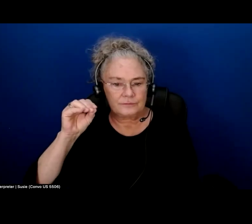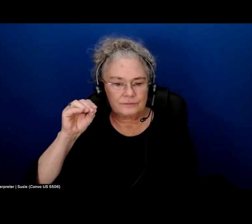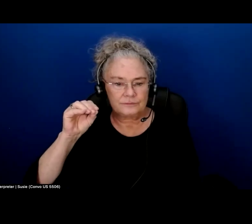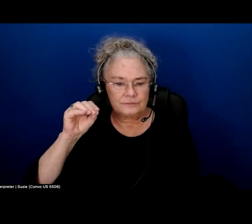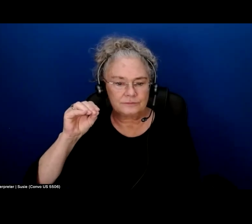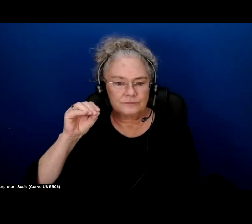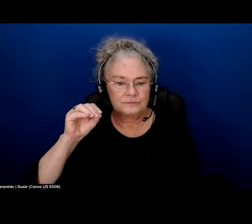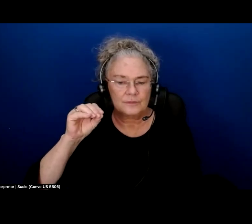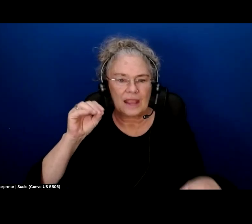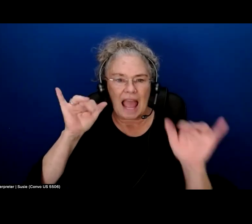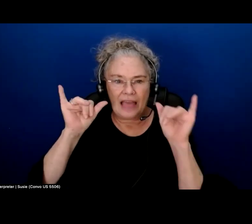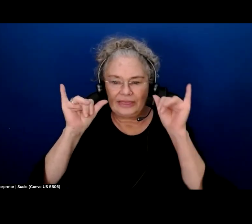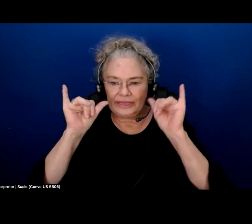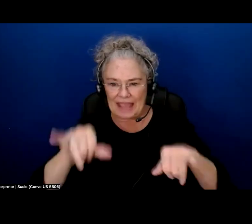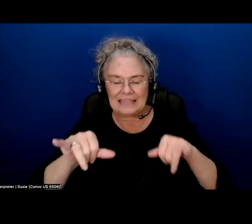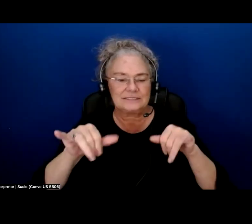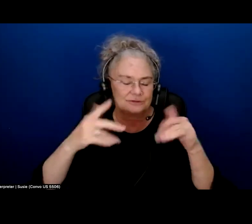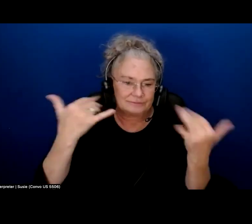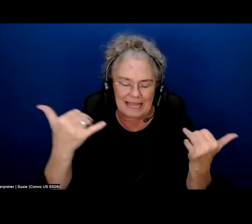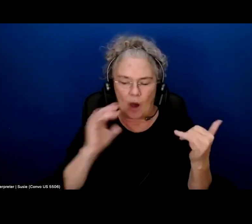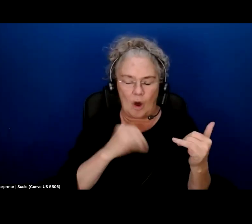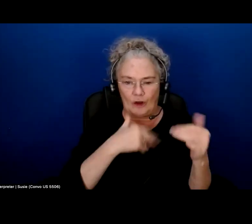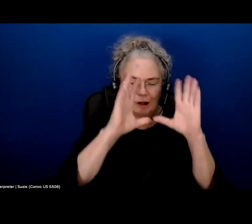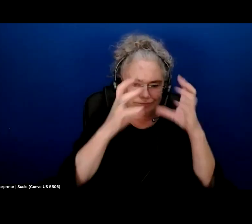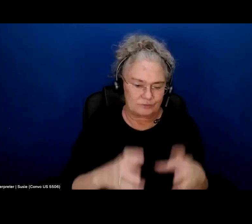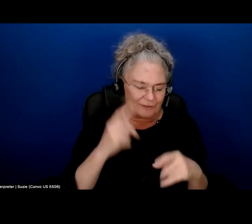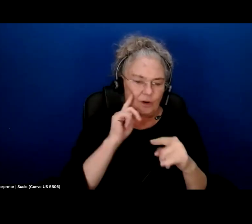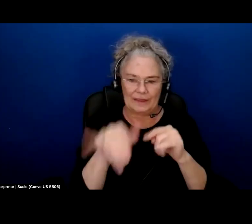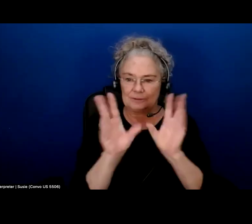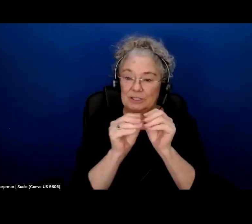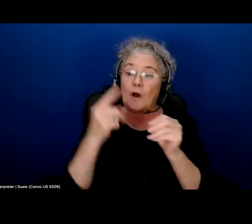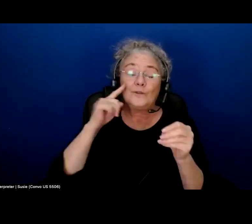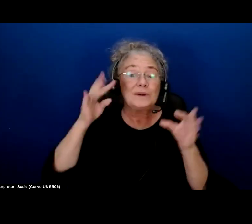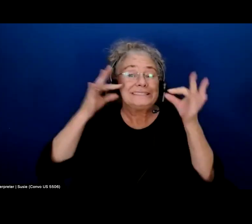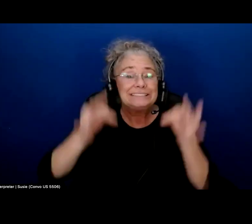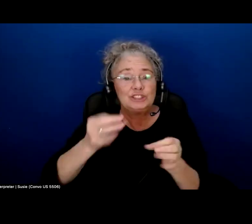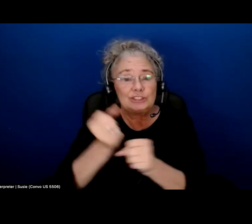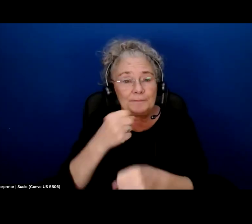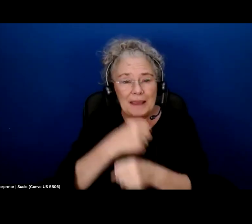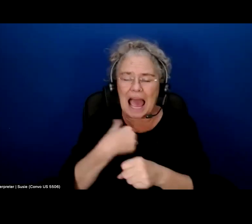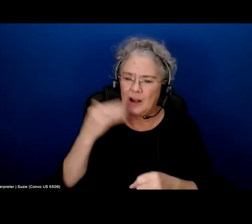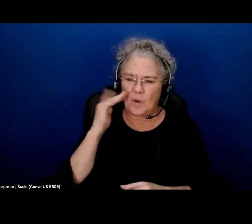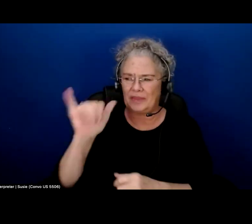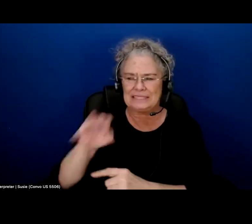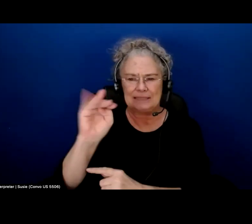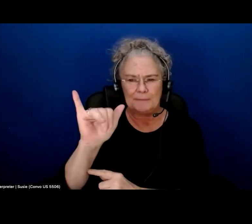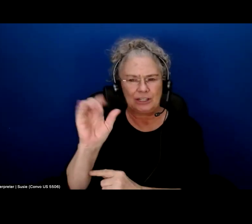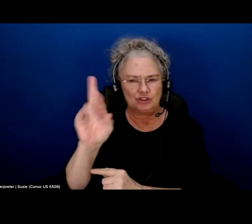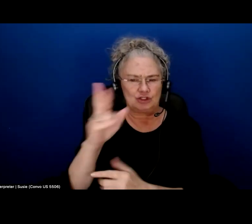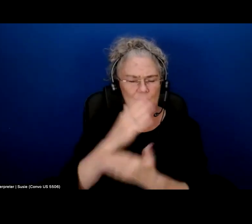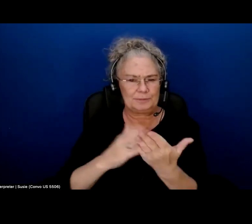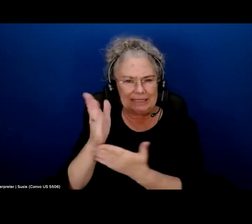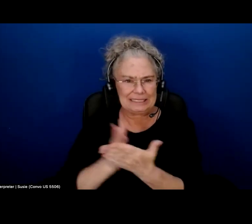that is the breakdown for the meetings. As far as decision making, I know that's a major piece